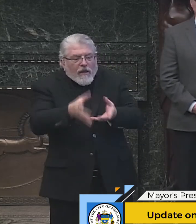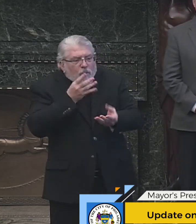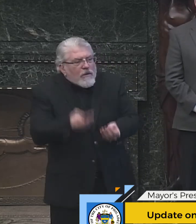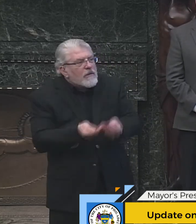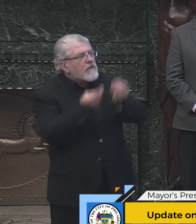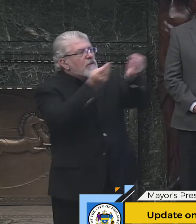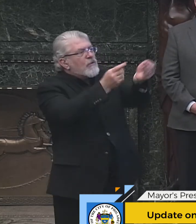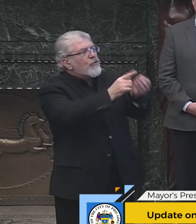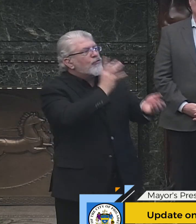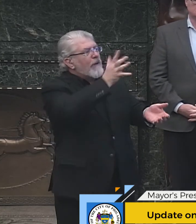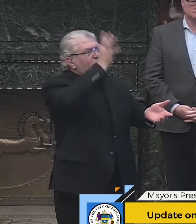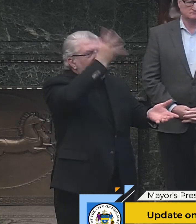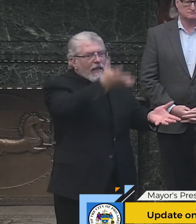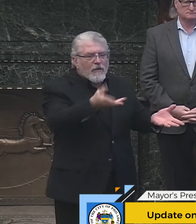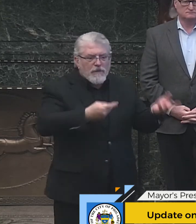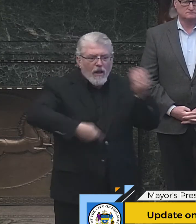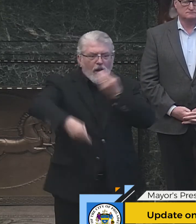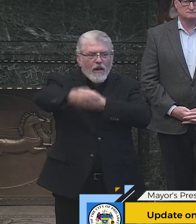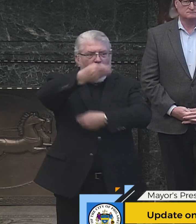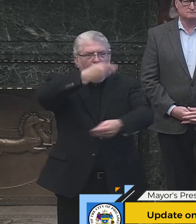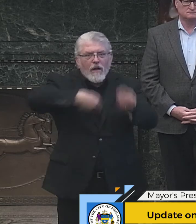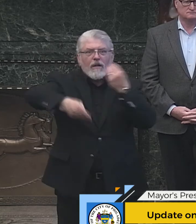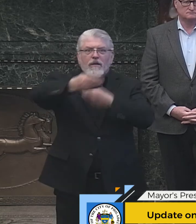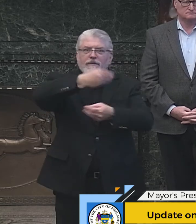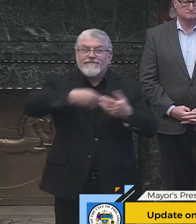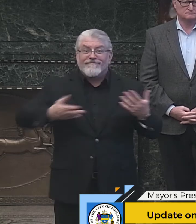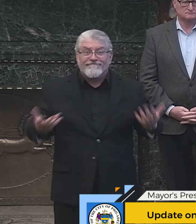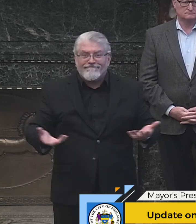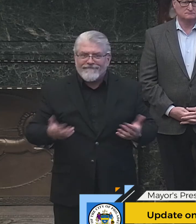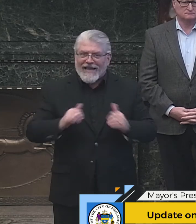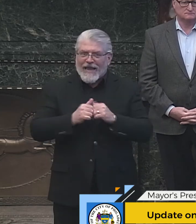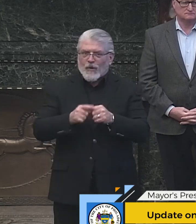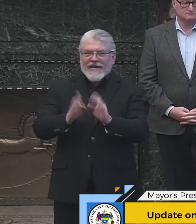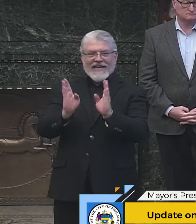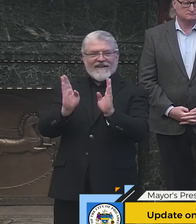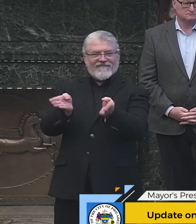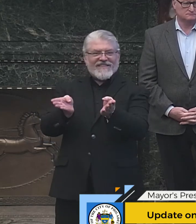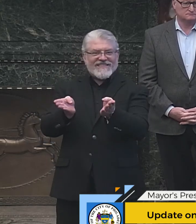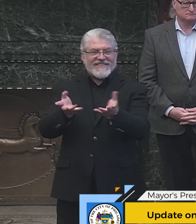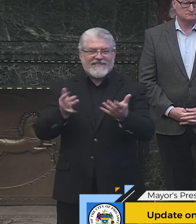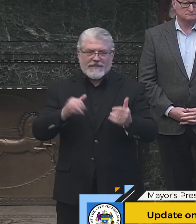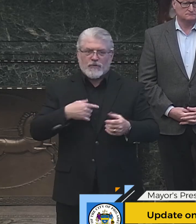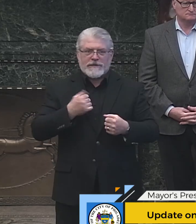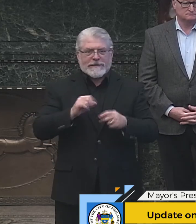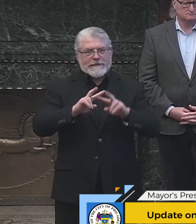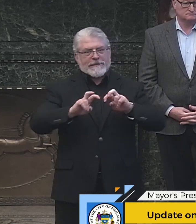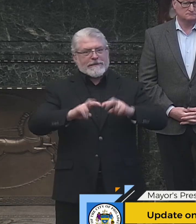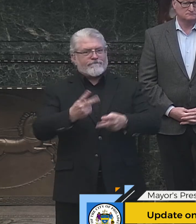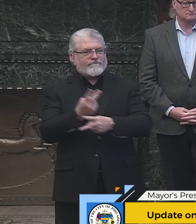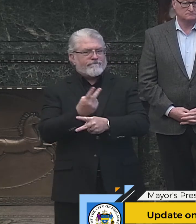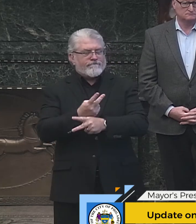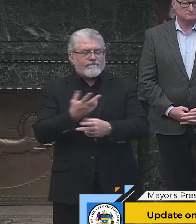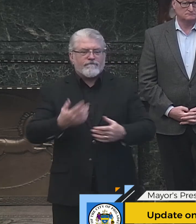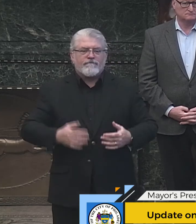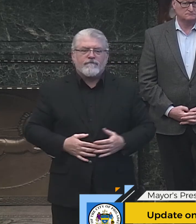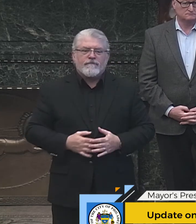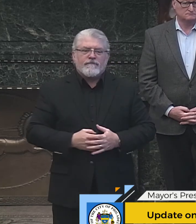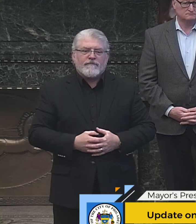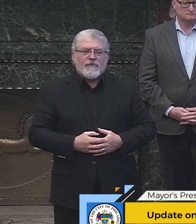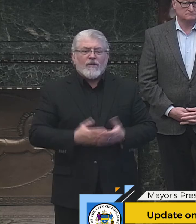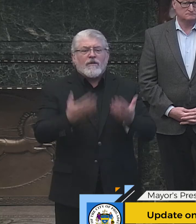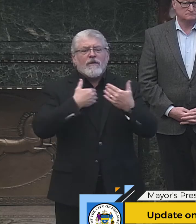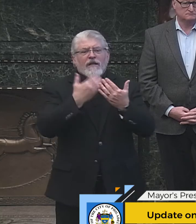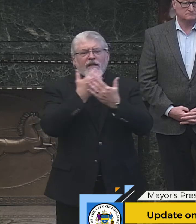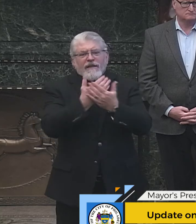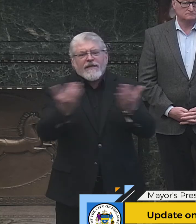curtail on that freedom, and that's something that we're going to continue to push forward on. Thank you. I mean, you've obviously given this a lot of thought.